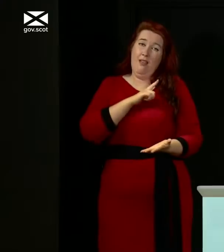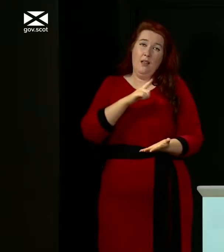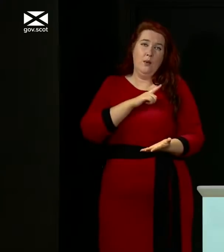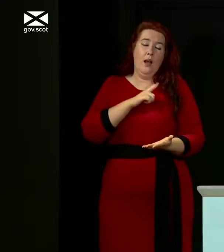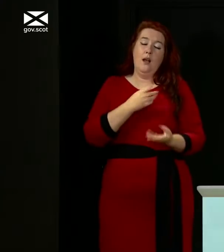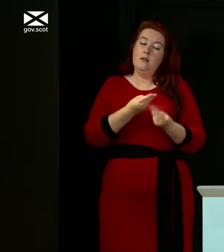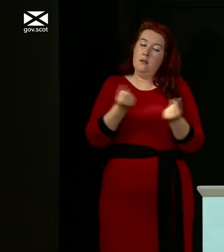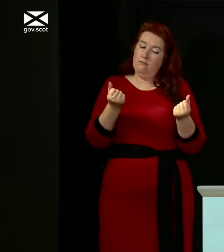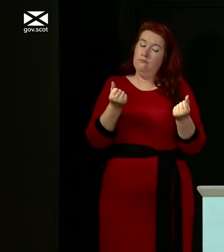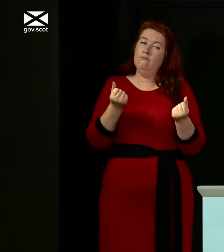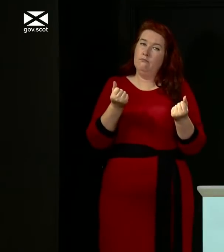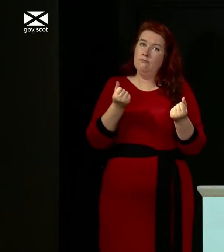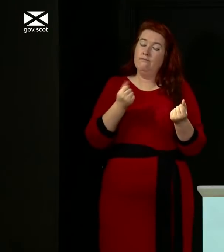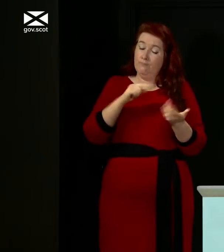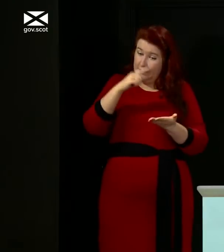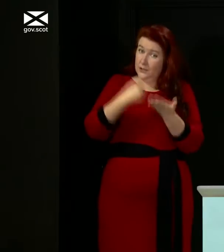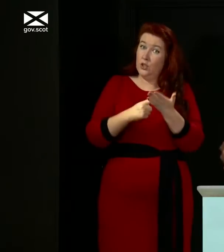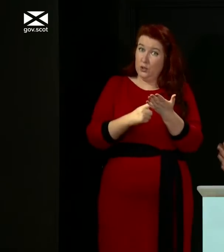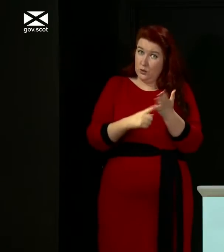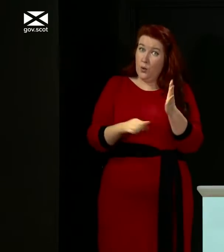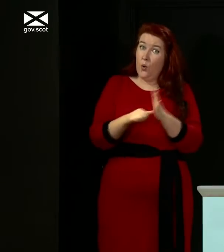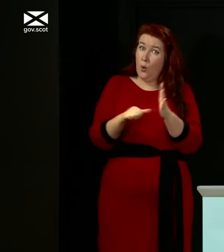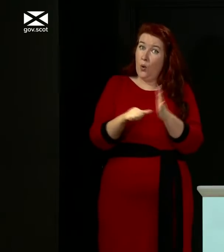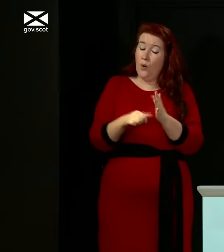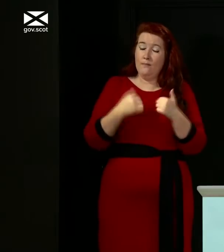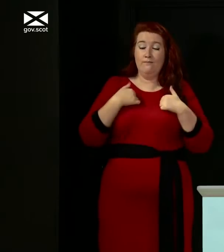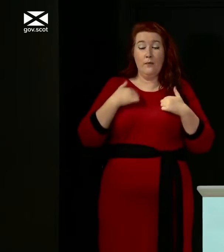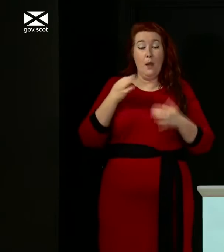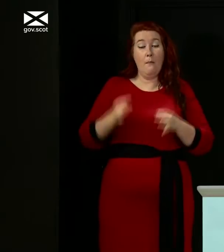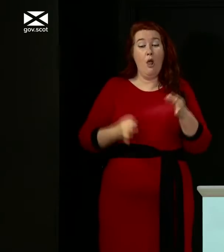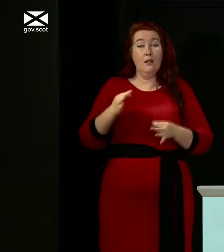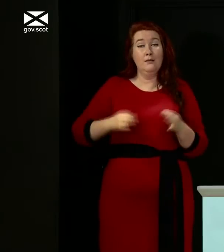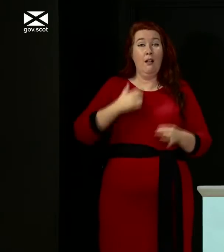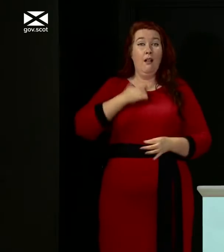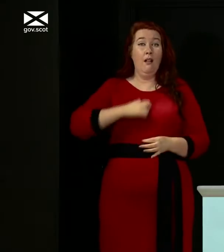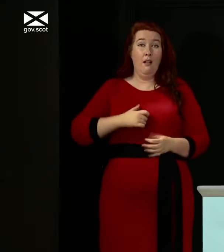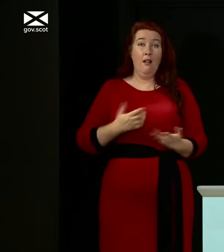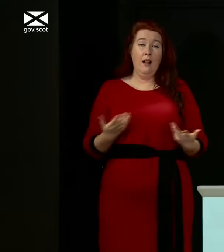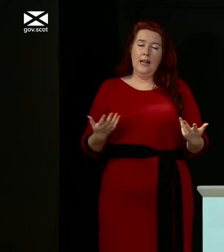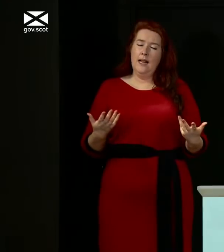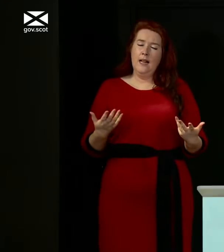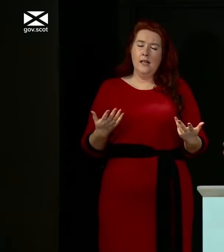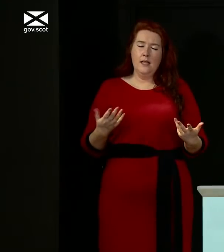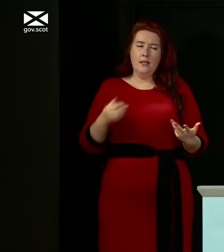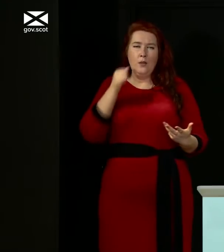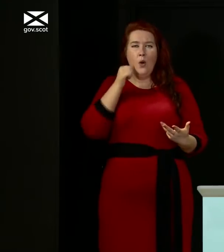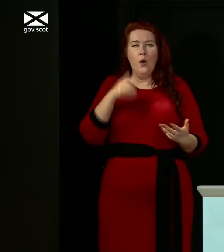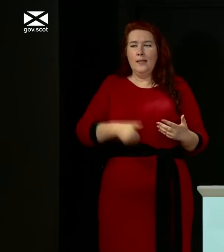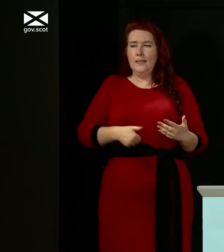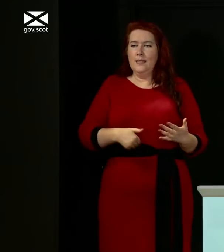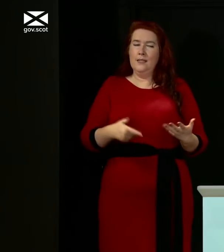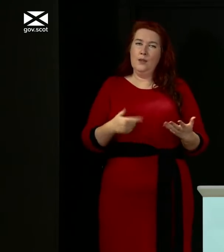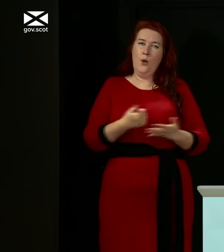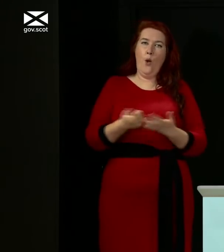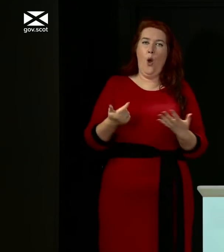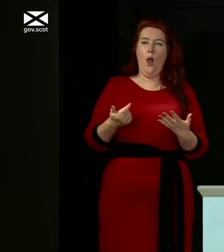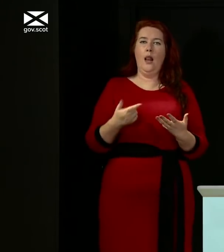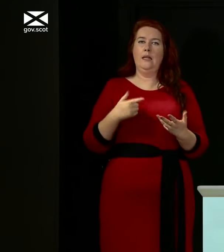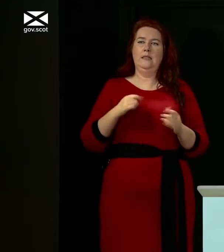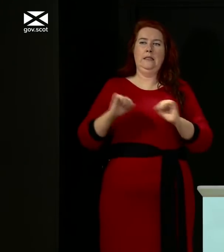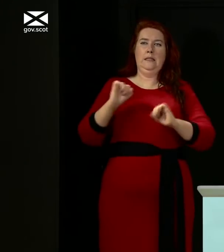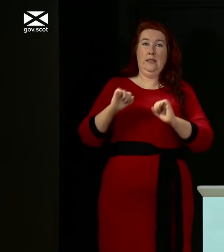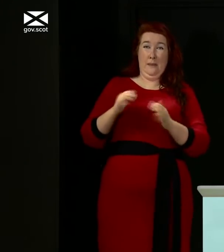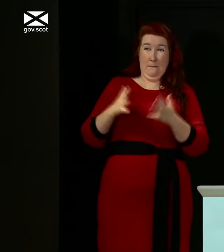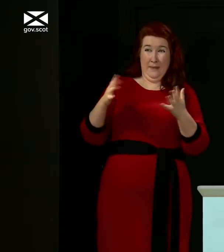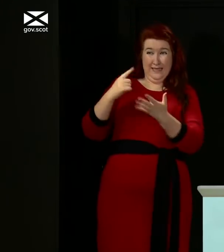some of these really difficult decisions, as a politician, the tendency we all have, or the instinct we all have, is to avoid